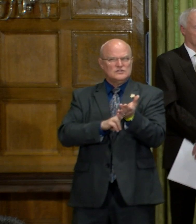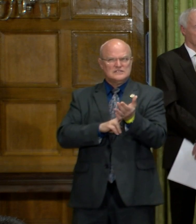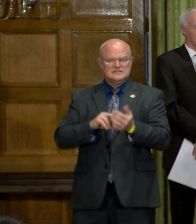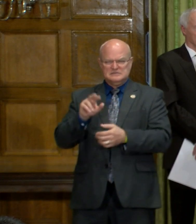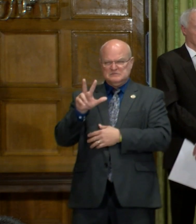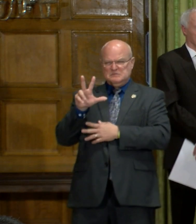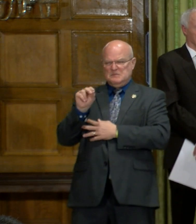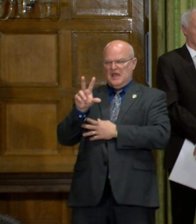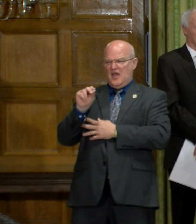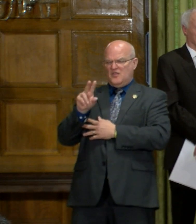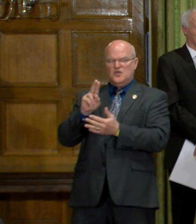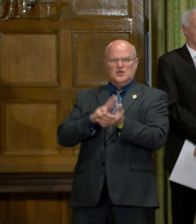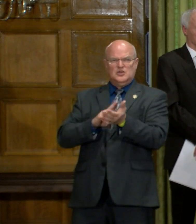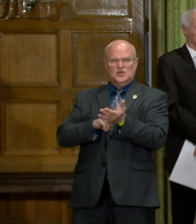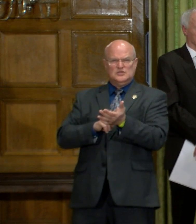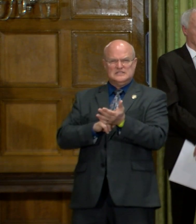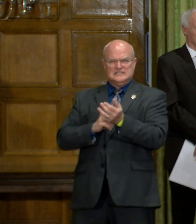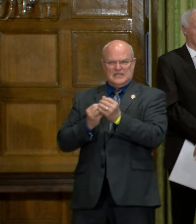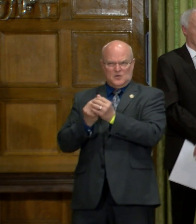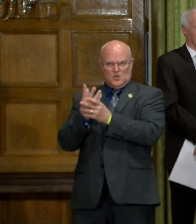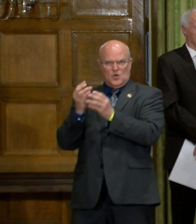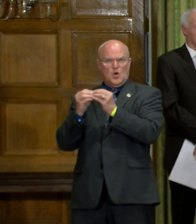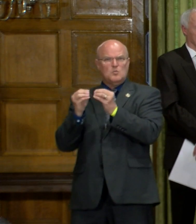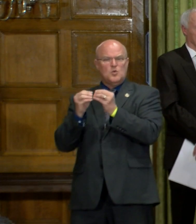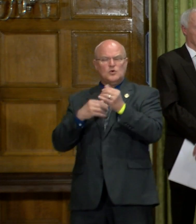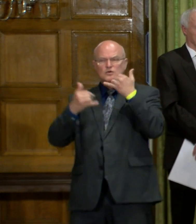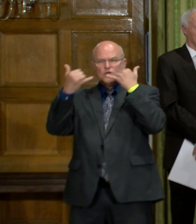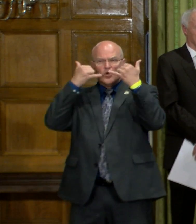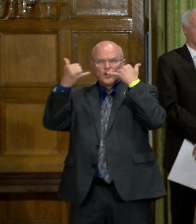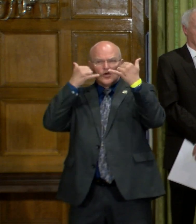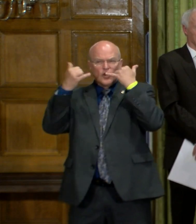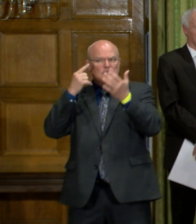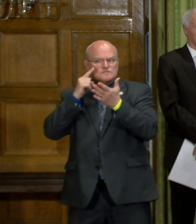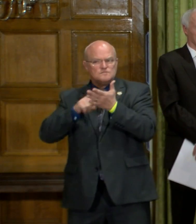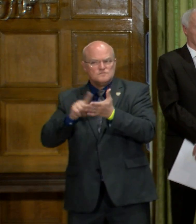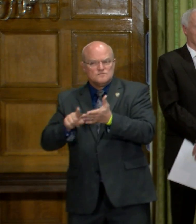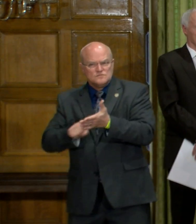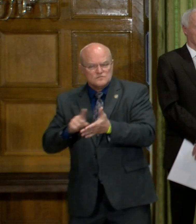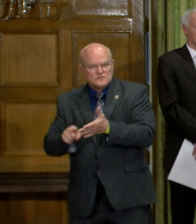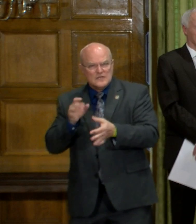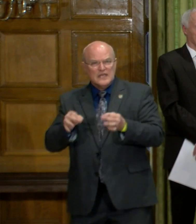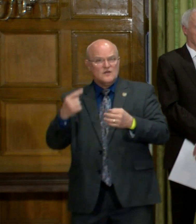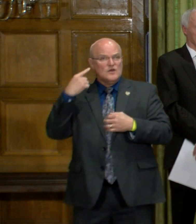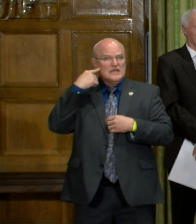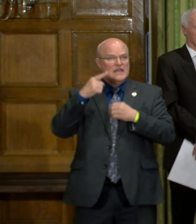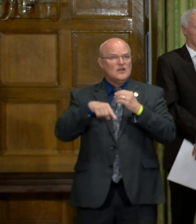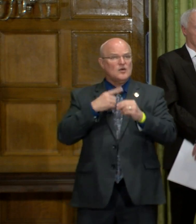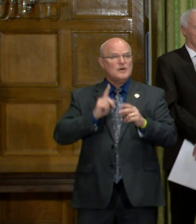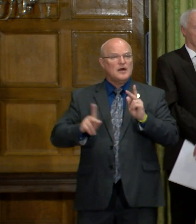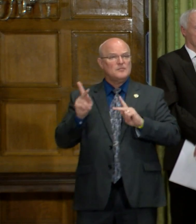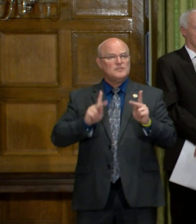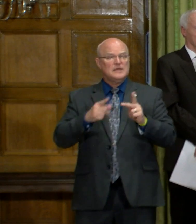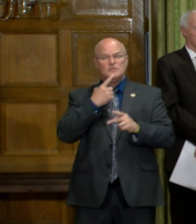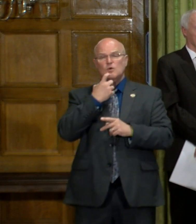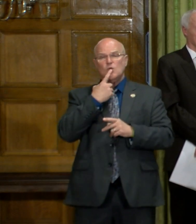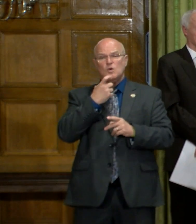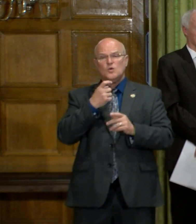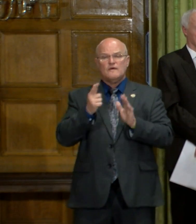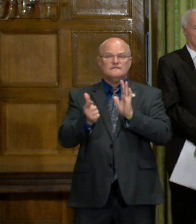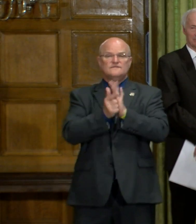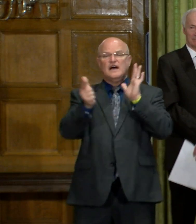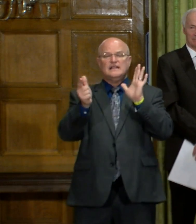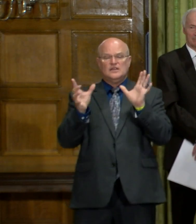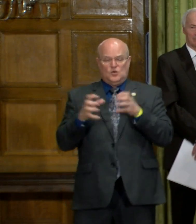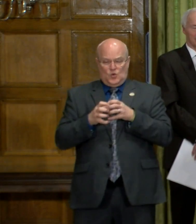30 nurses, and we'll grow that team who basically call people, check in on them. If we hear about people who are